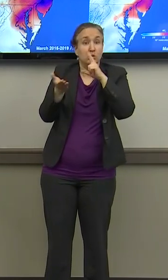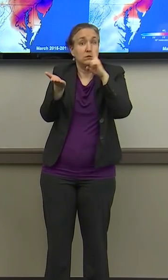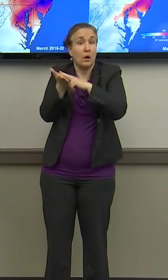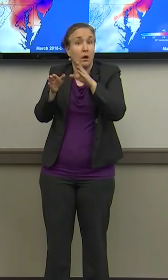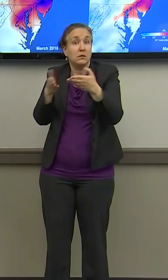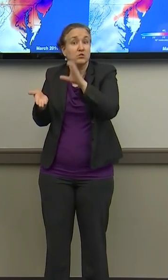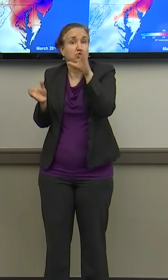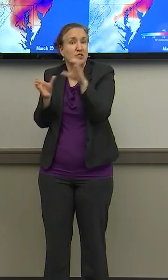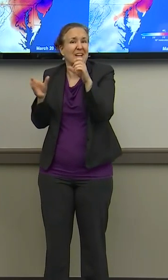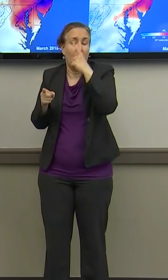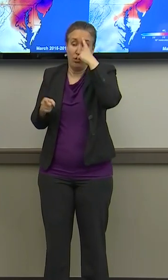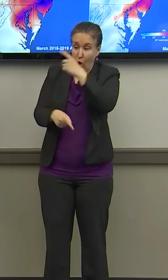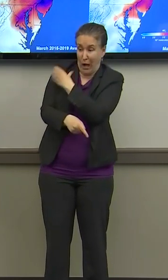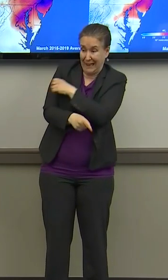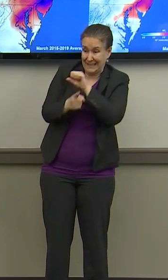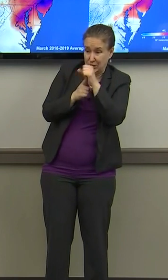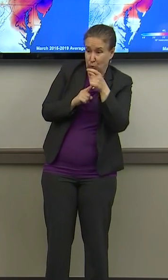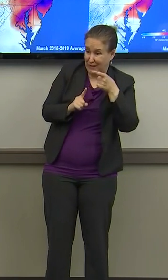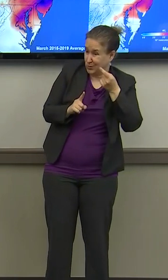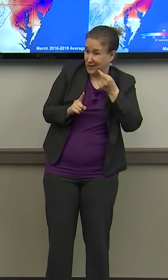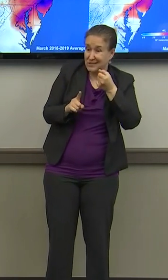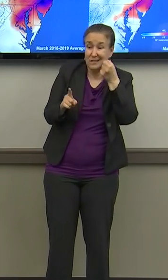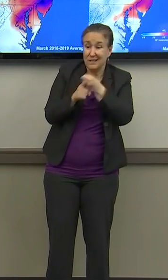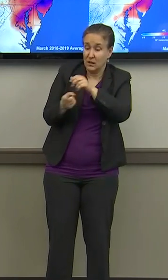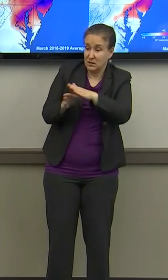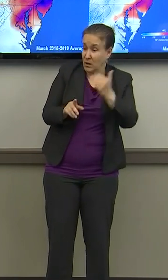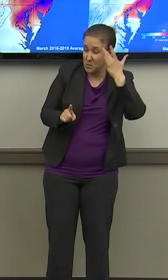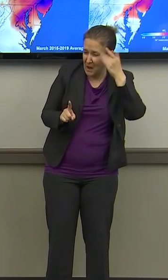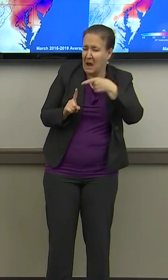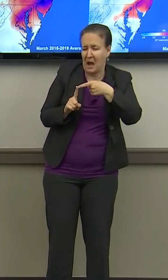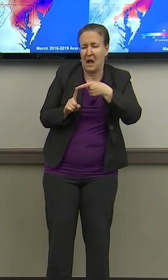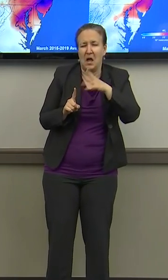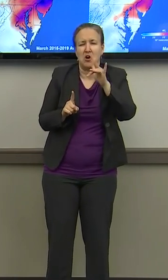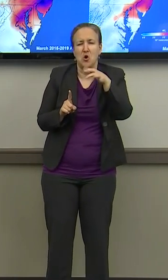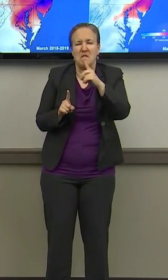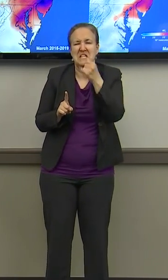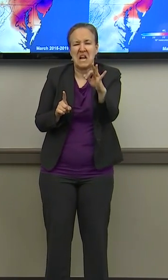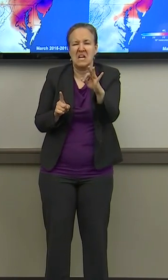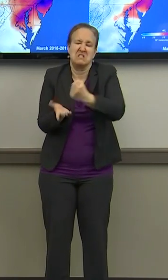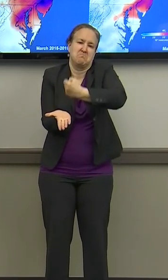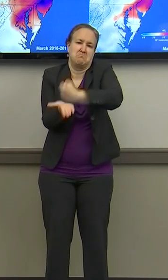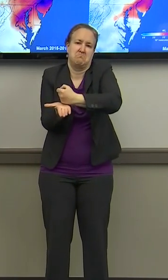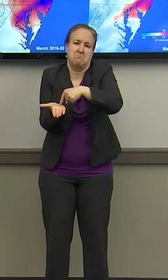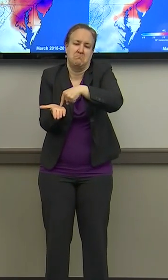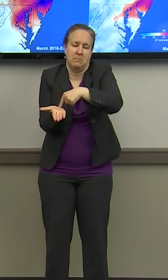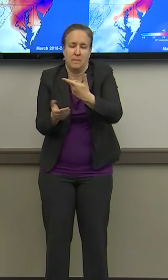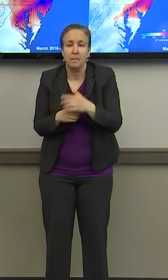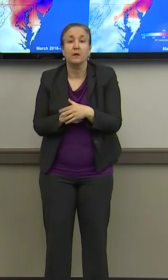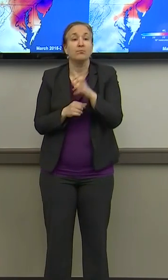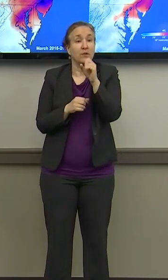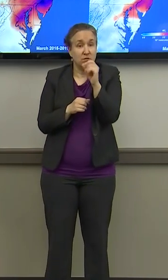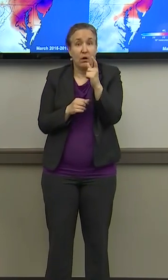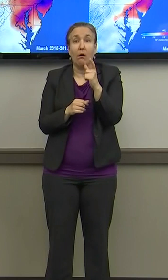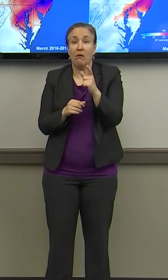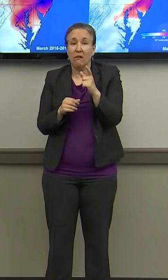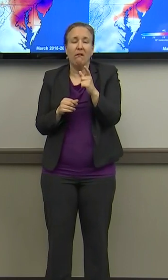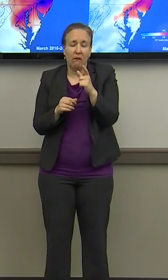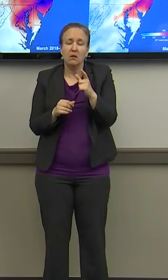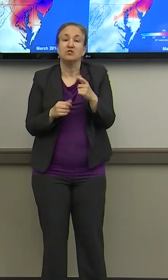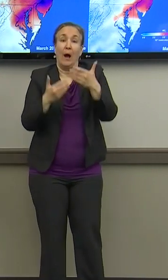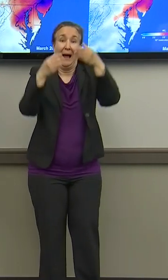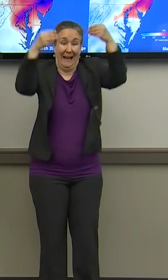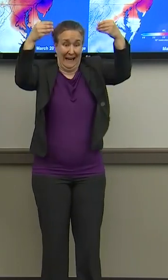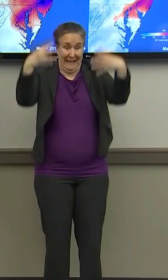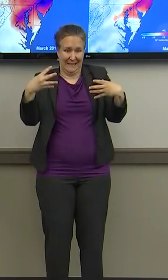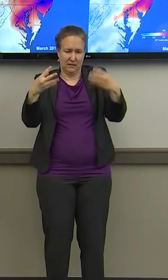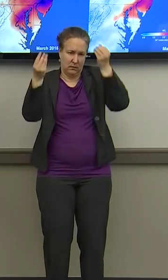certificate thought that the clinical situation was close enough to COVID-19 that they said it was COVID-19. So we're going to report them